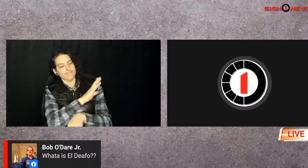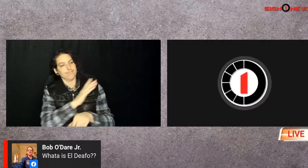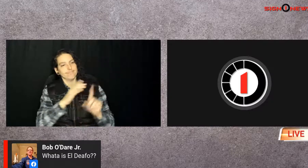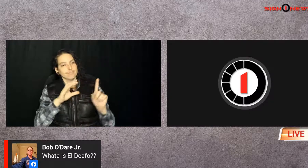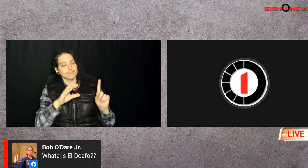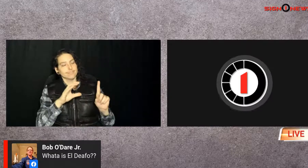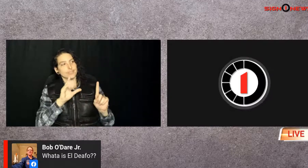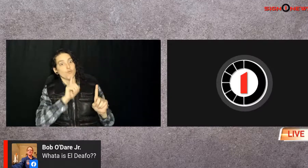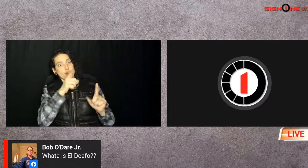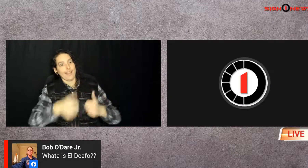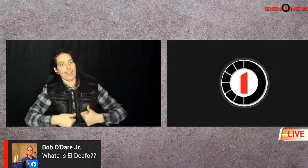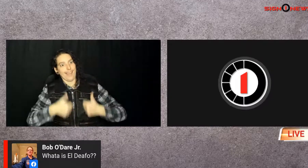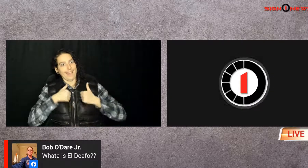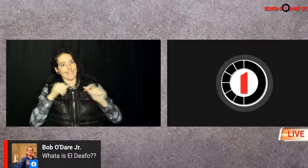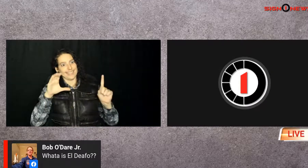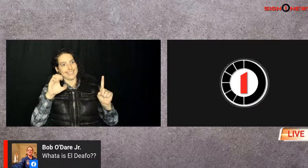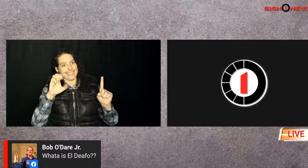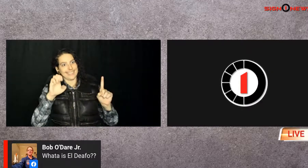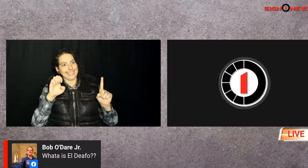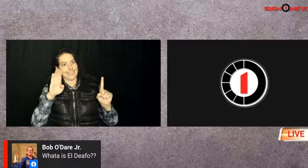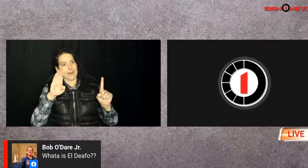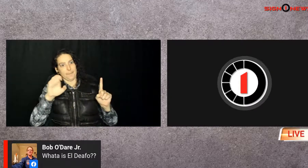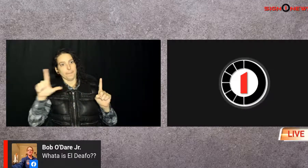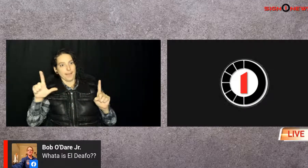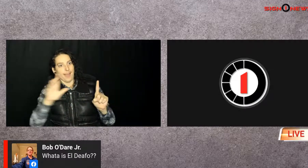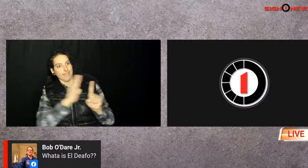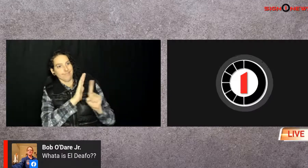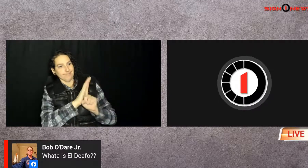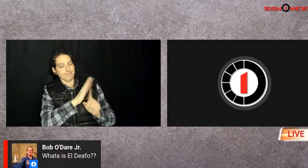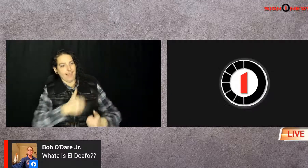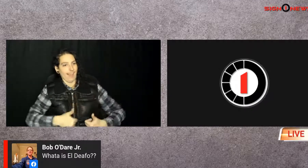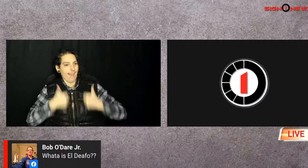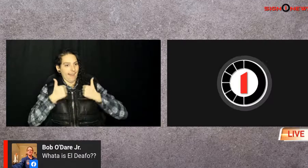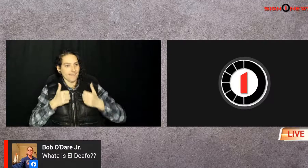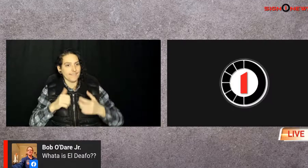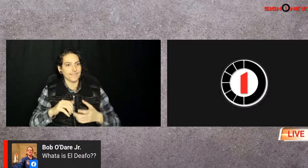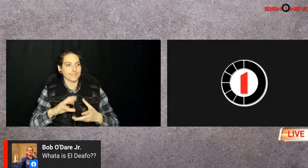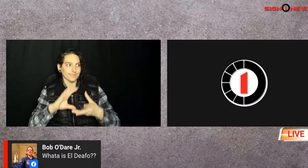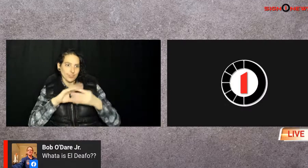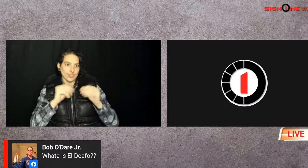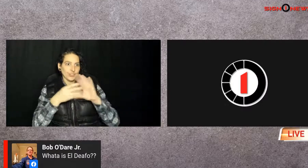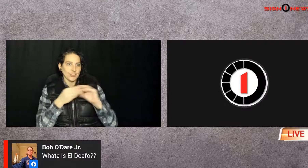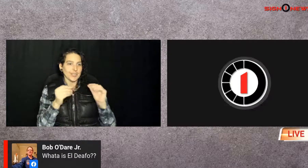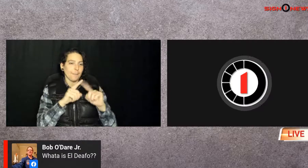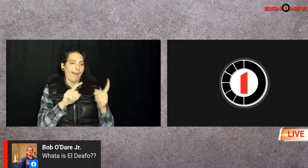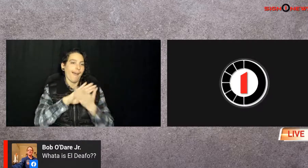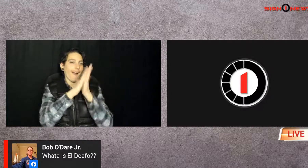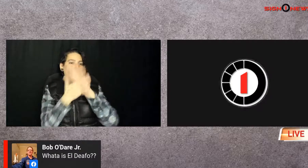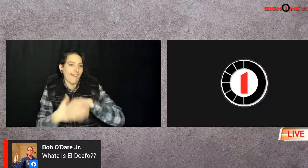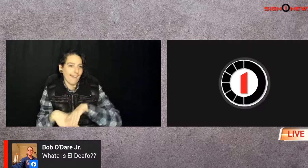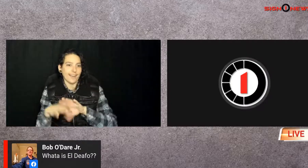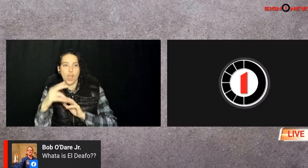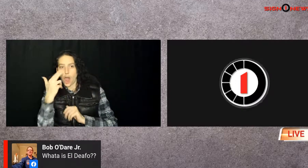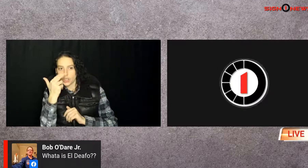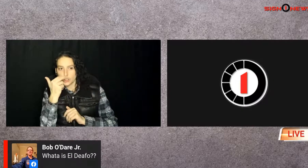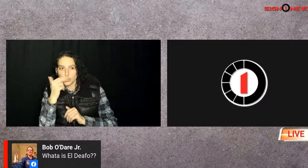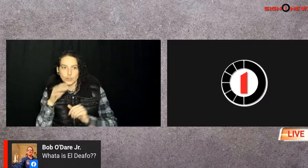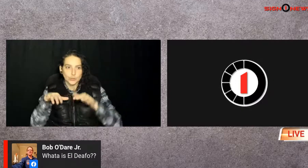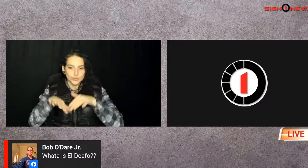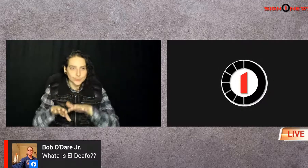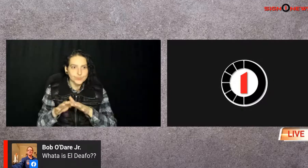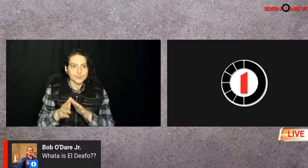And the cartoon is based on a true story, the real life CeCe Bell, her life experience, her life